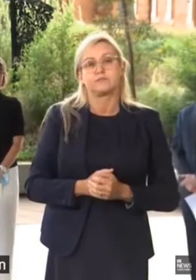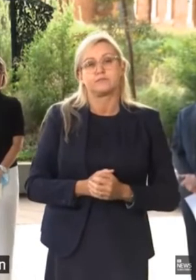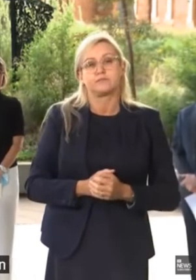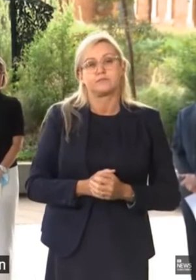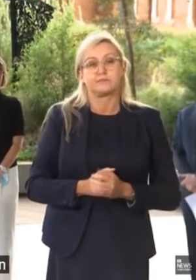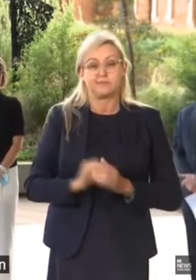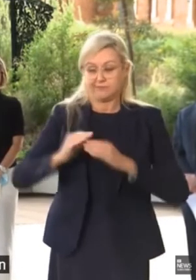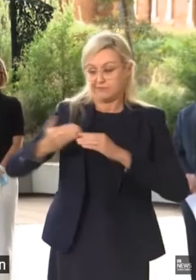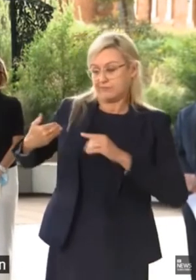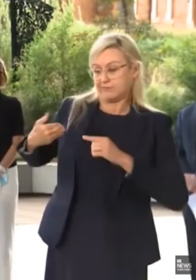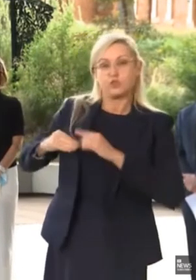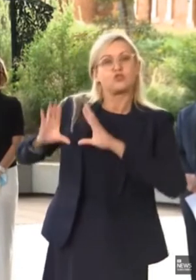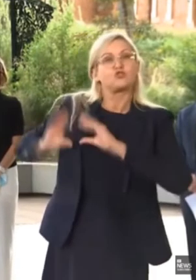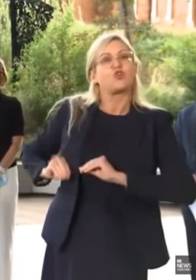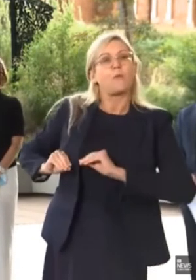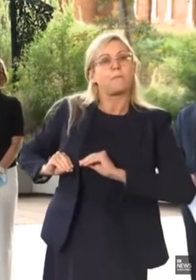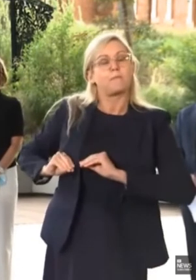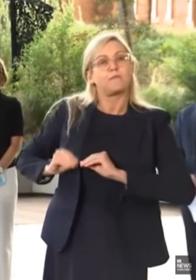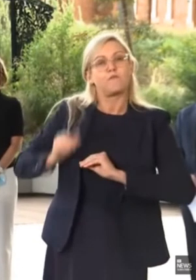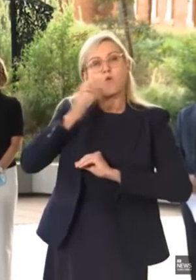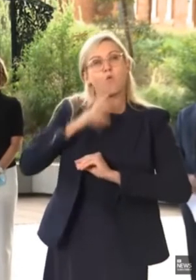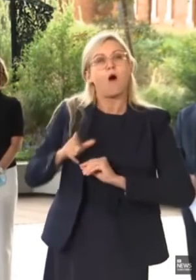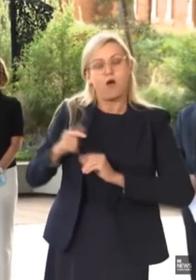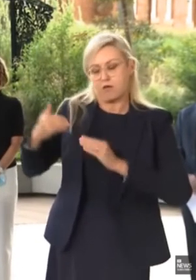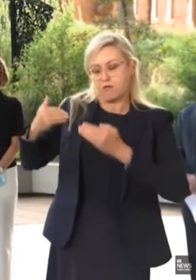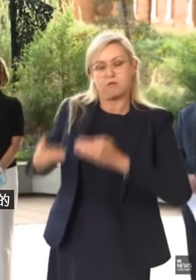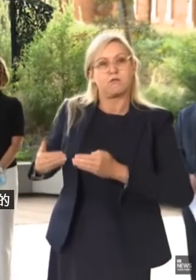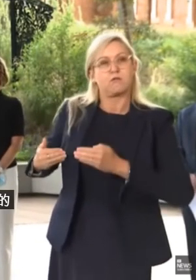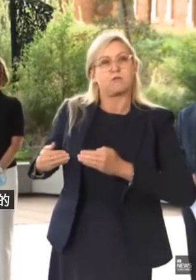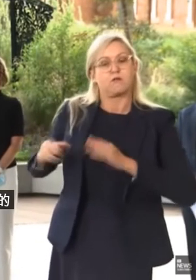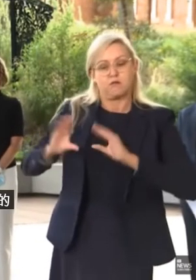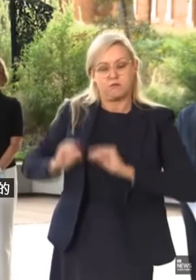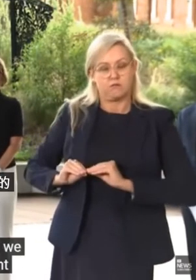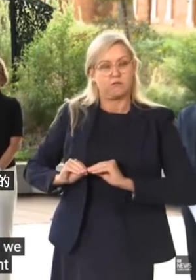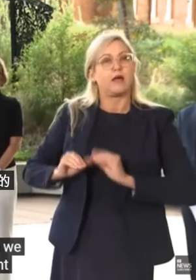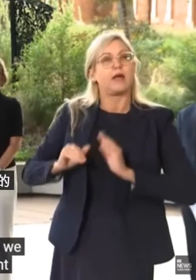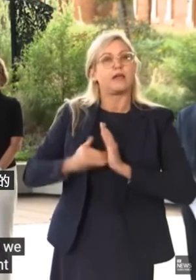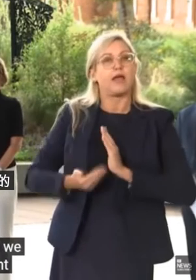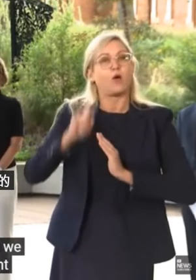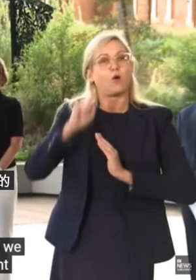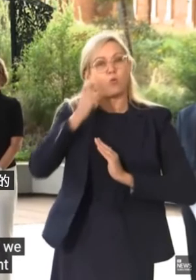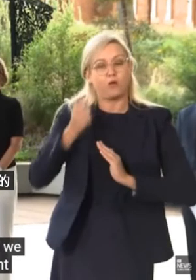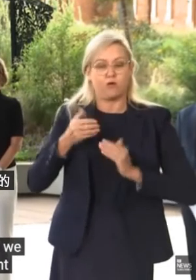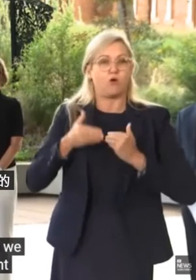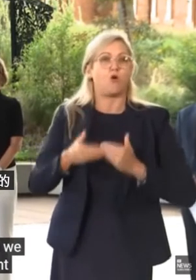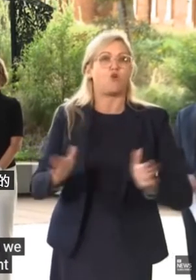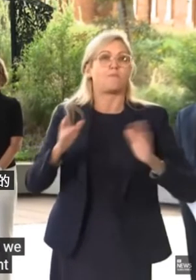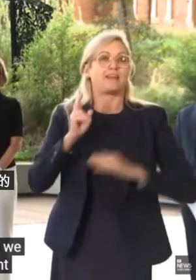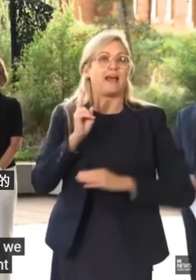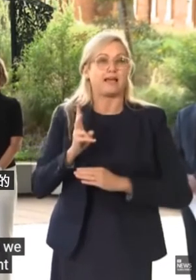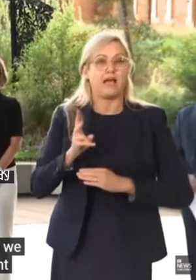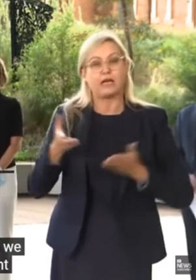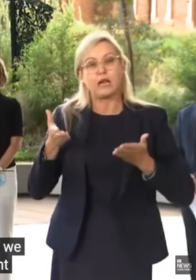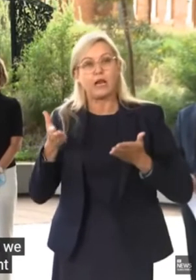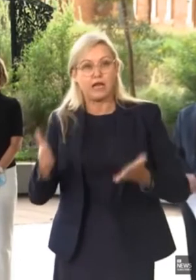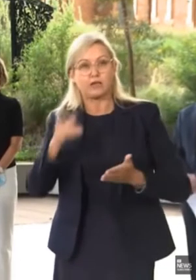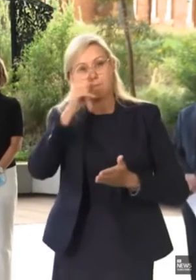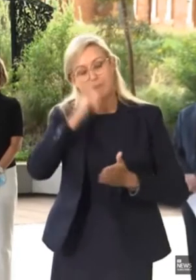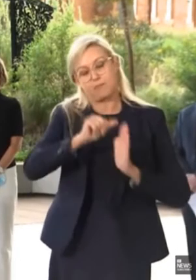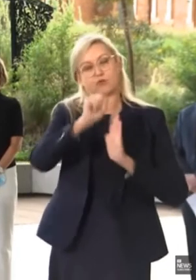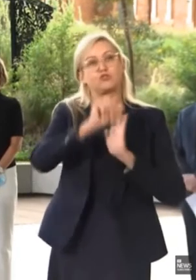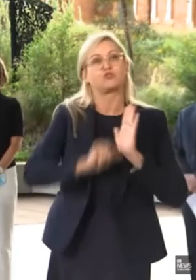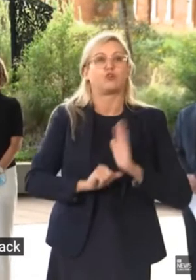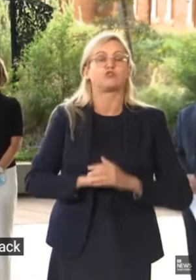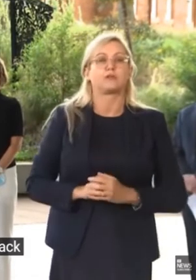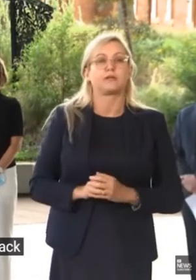the 365-day period. We want to have that non-urgent elective surgery back as quickly as possible.